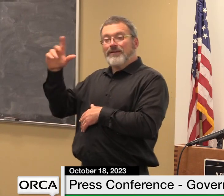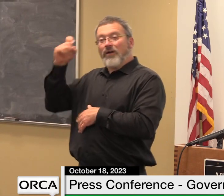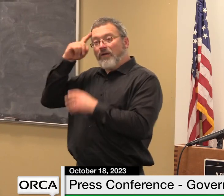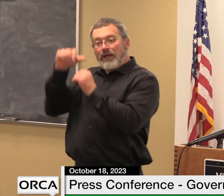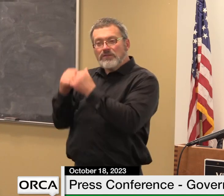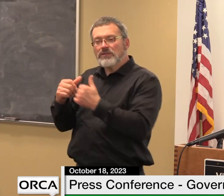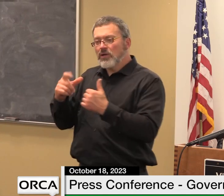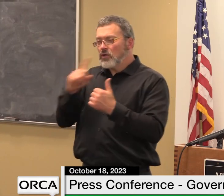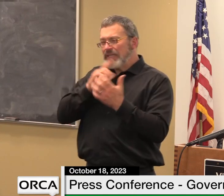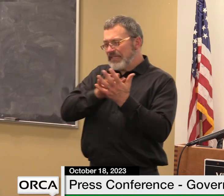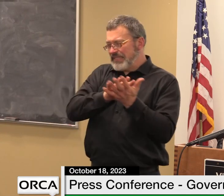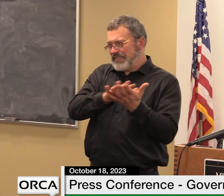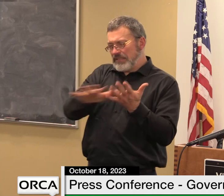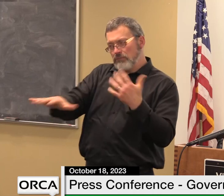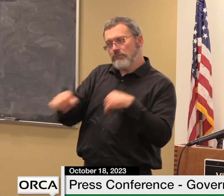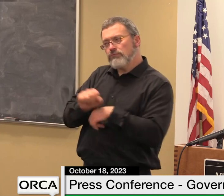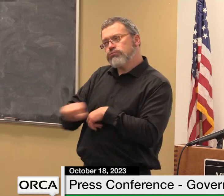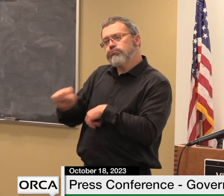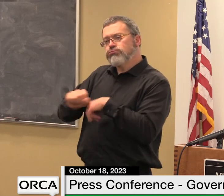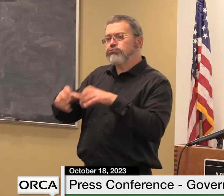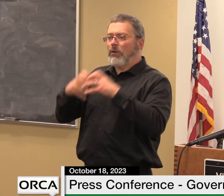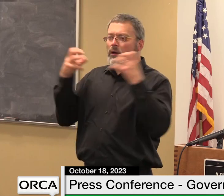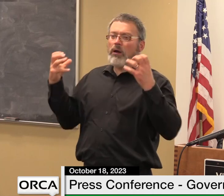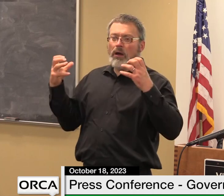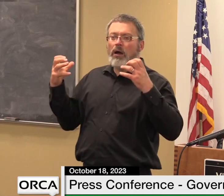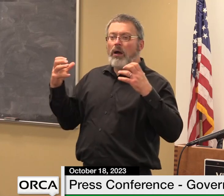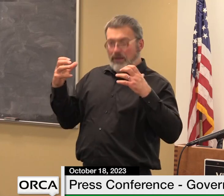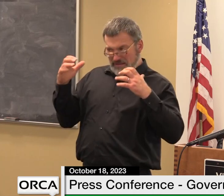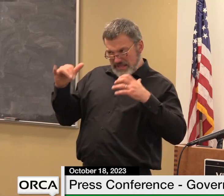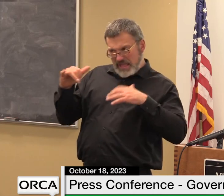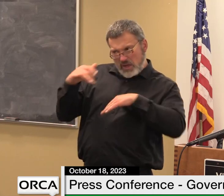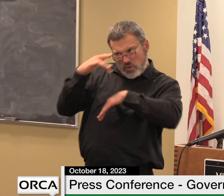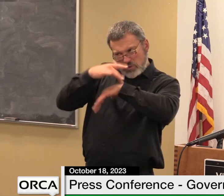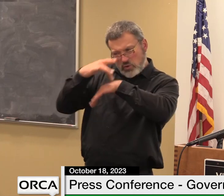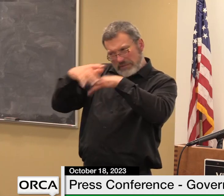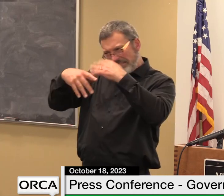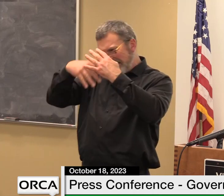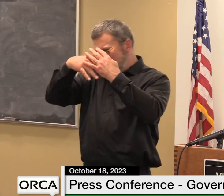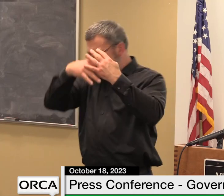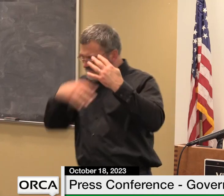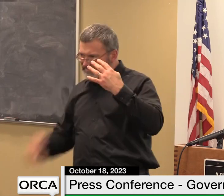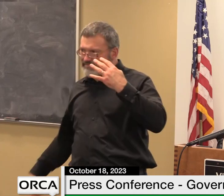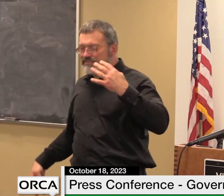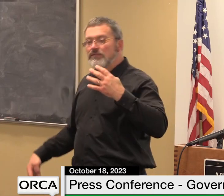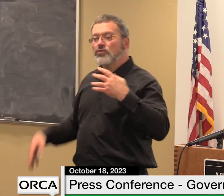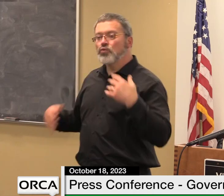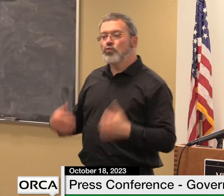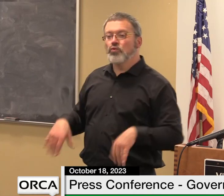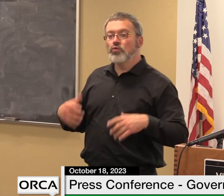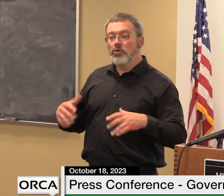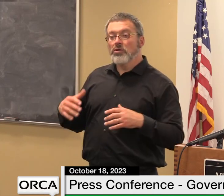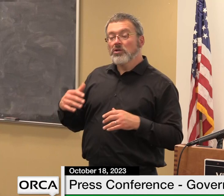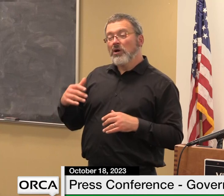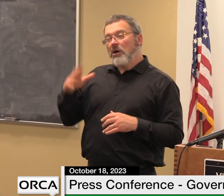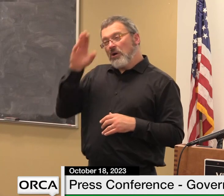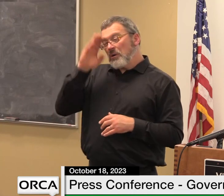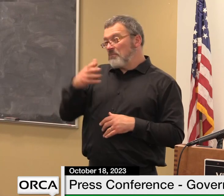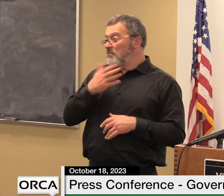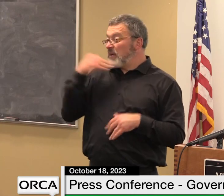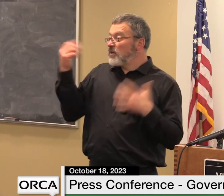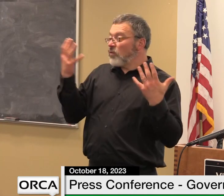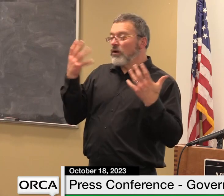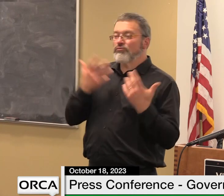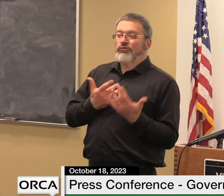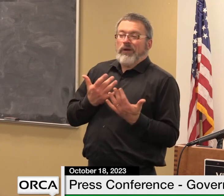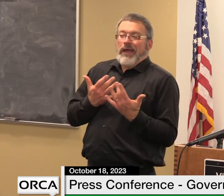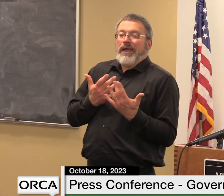work and resources come from that Farm Bill. So we're just patiently waiting and hoping, but the